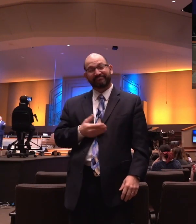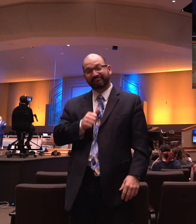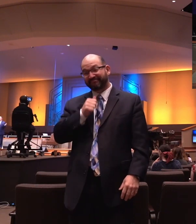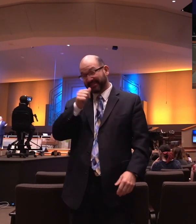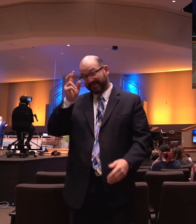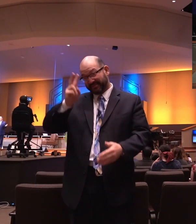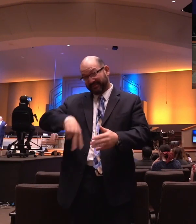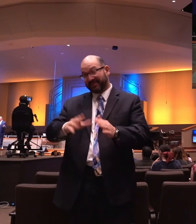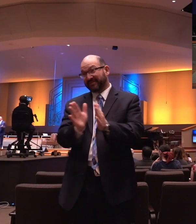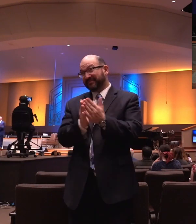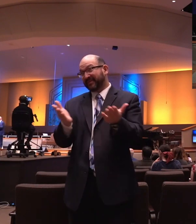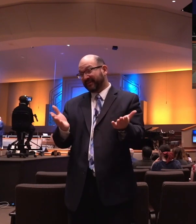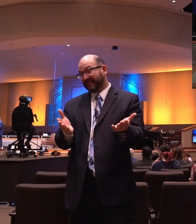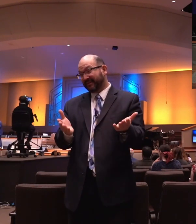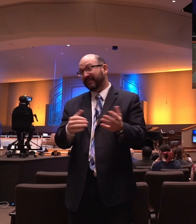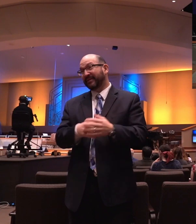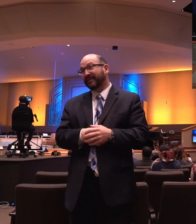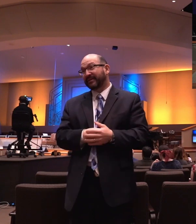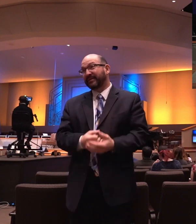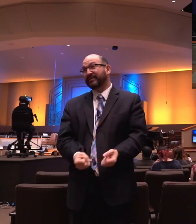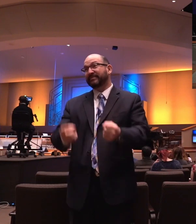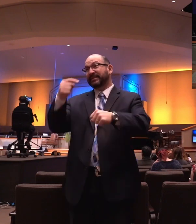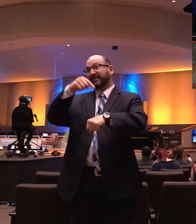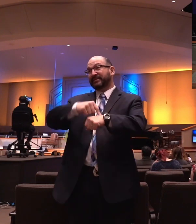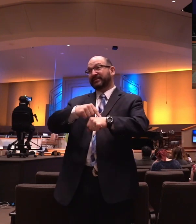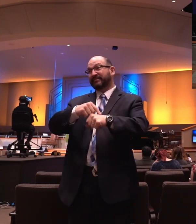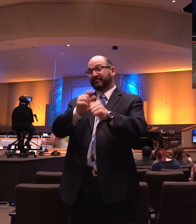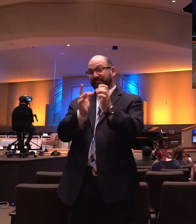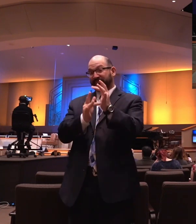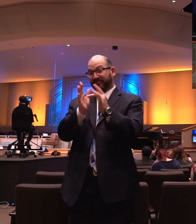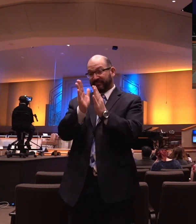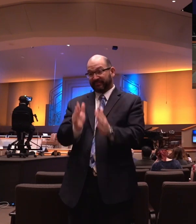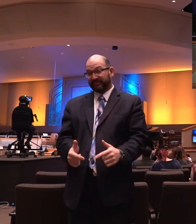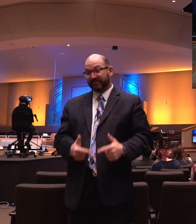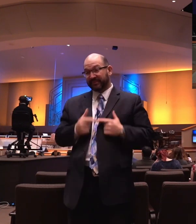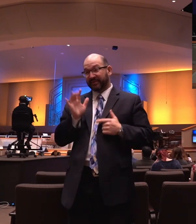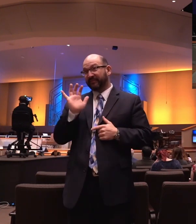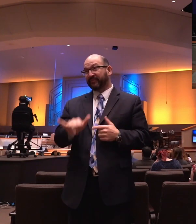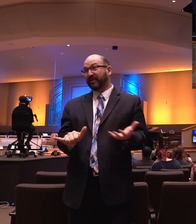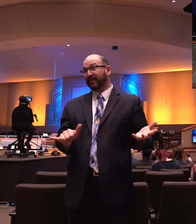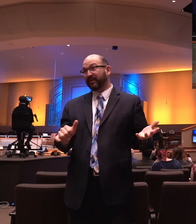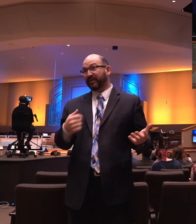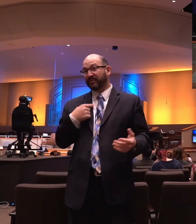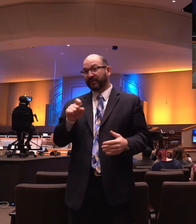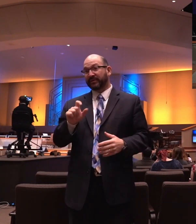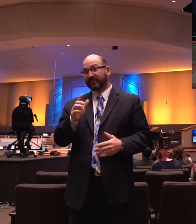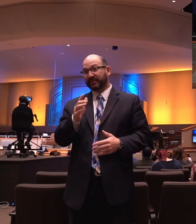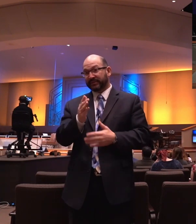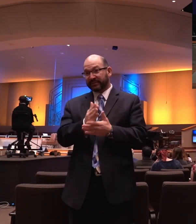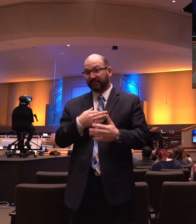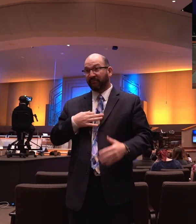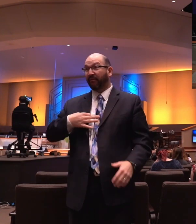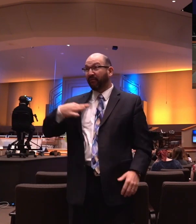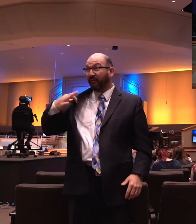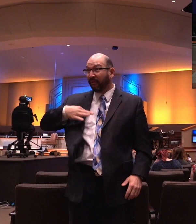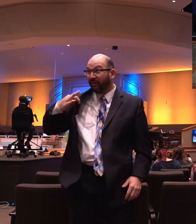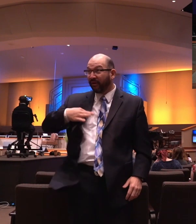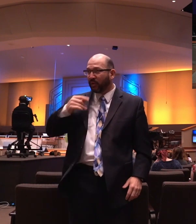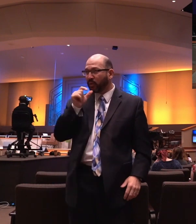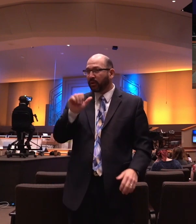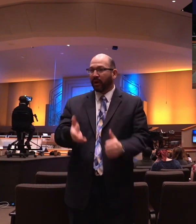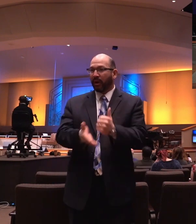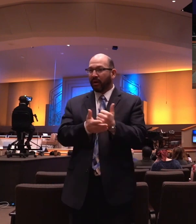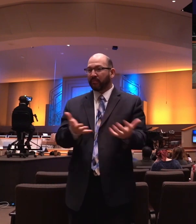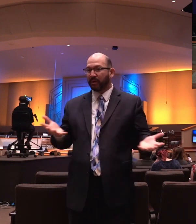You know, oftentimes, Christianity is like that. We need some volunteers for this particular thing. Who can